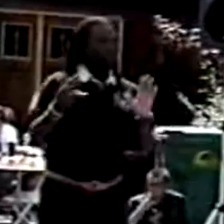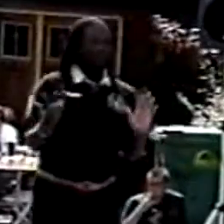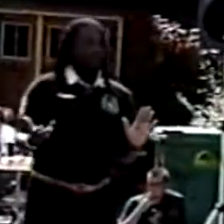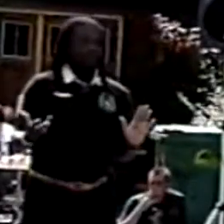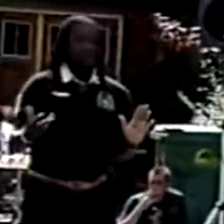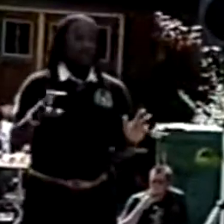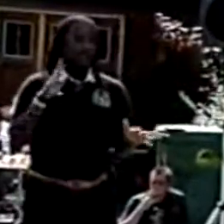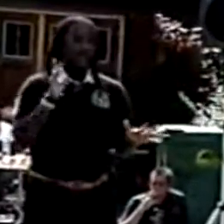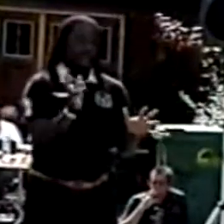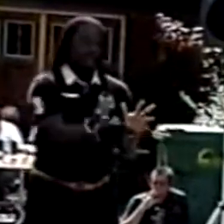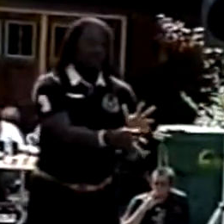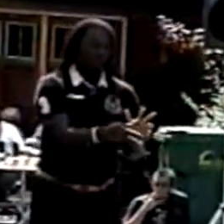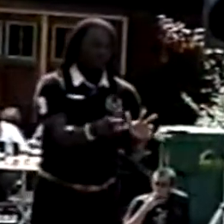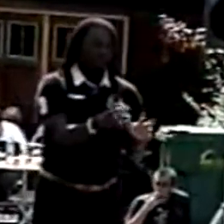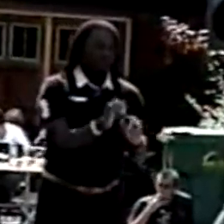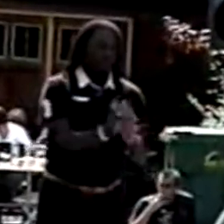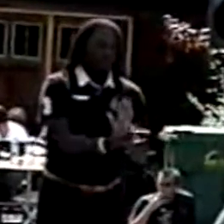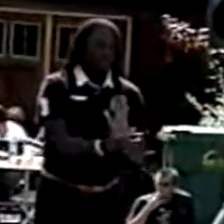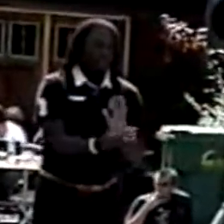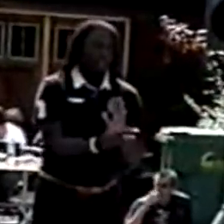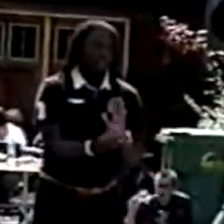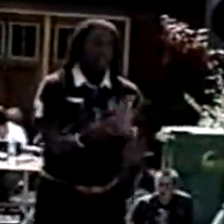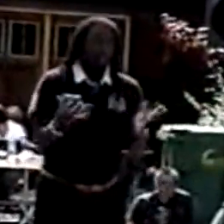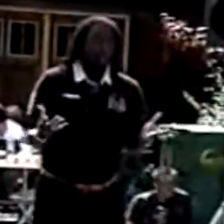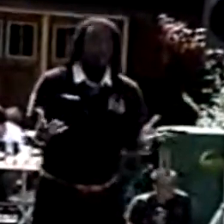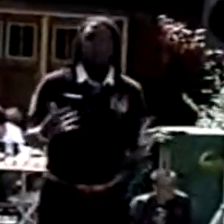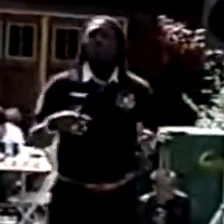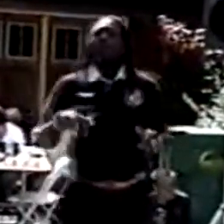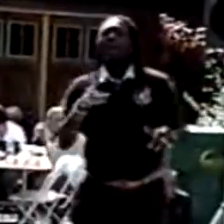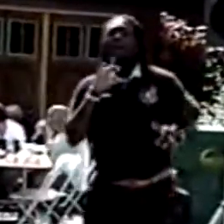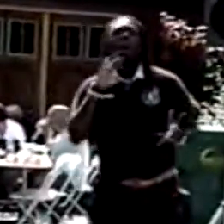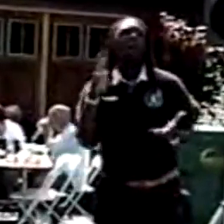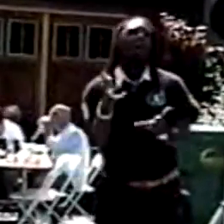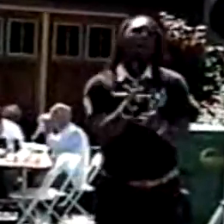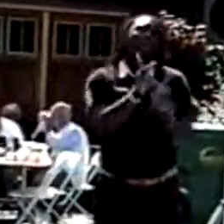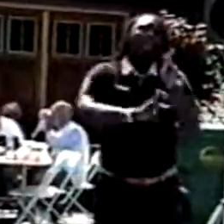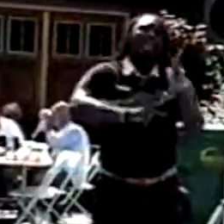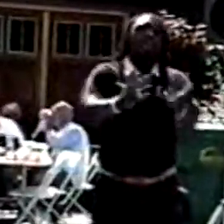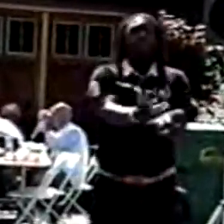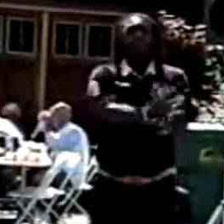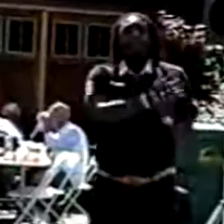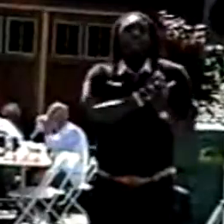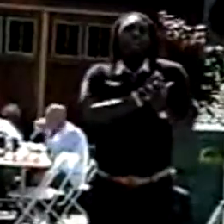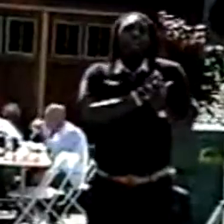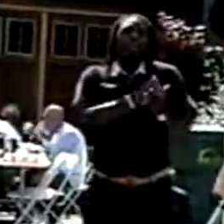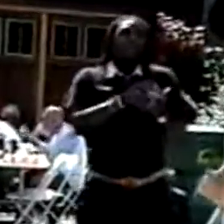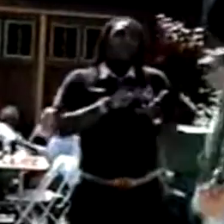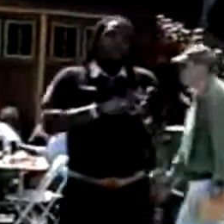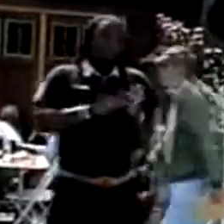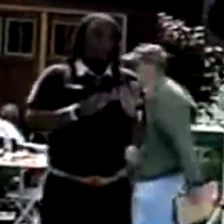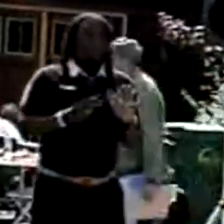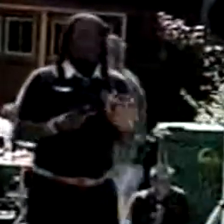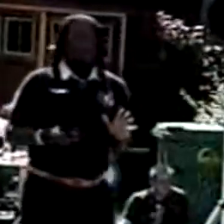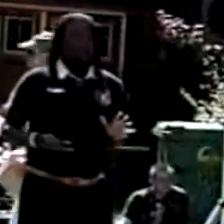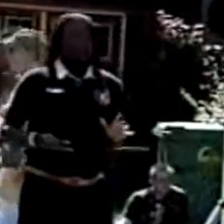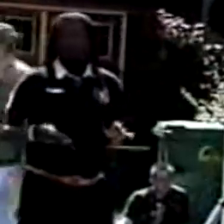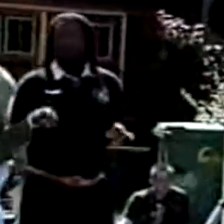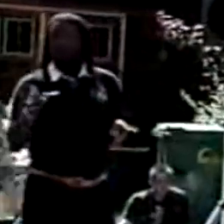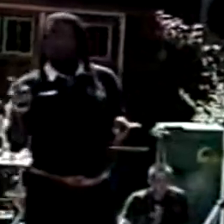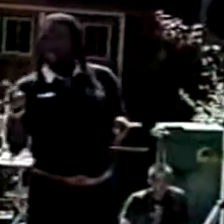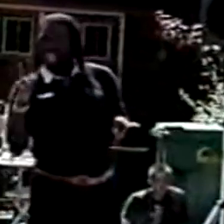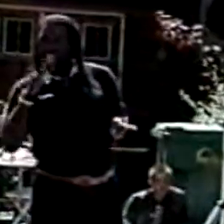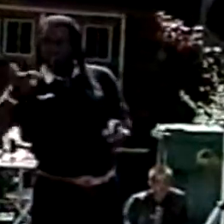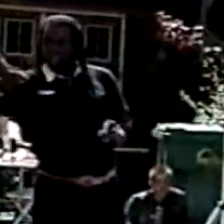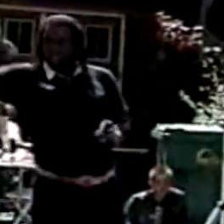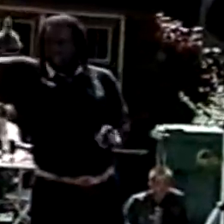to steal your oil. We will win the hearts and minds of the population means they are just as dead if we